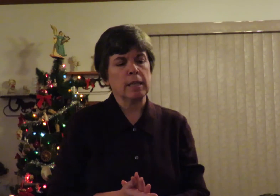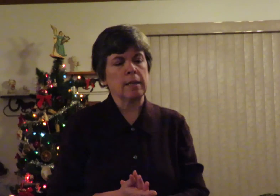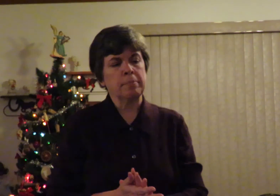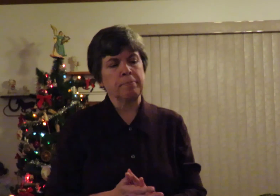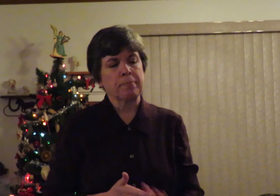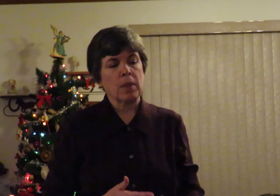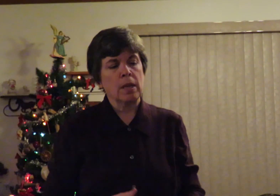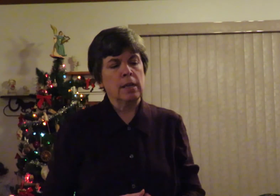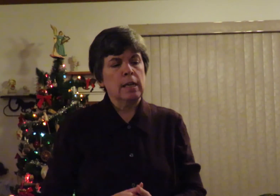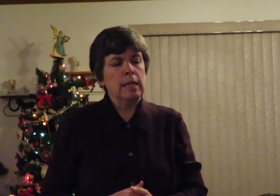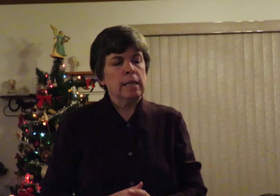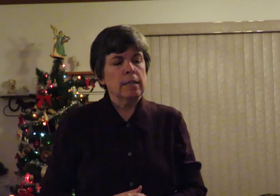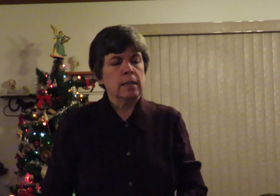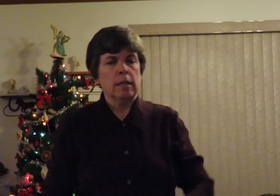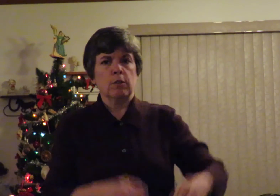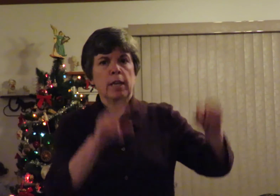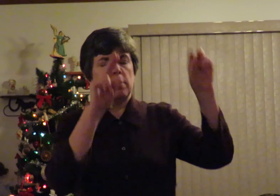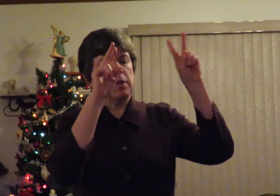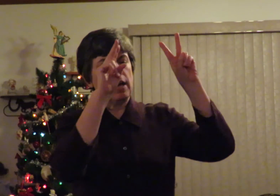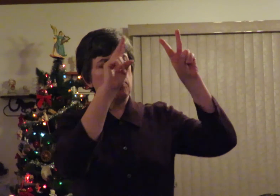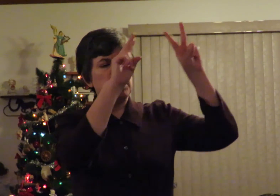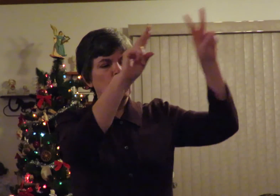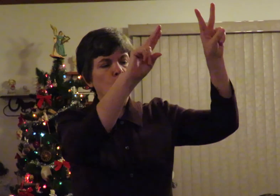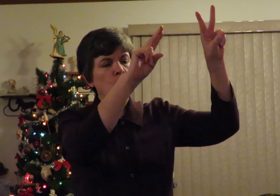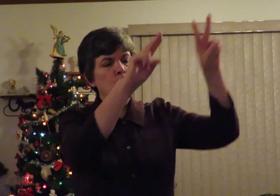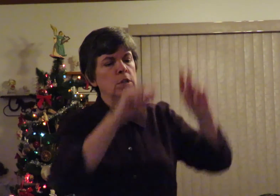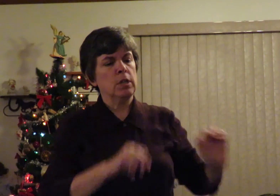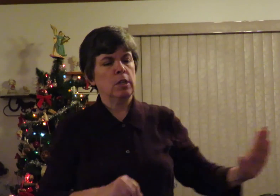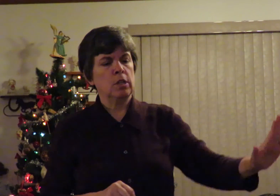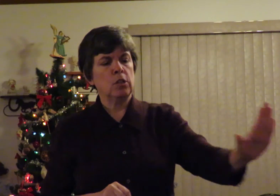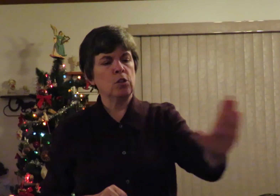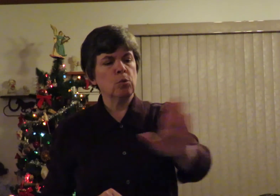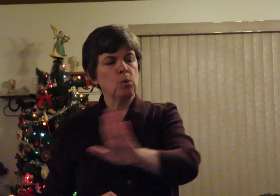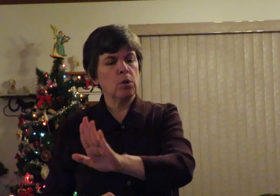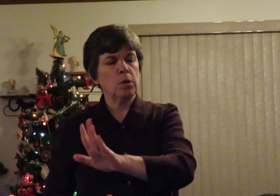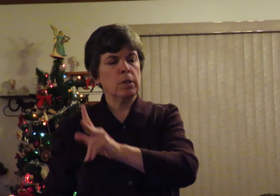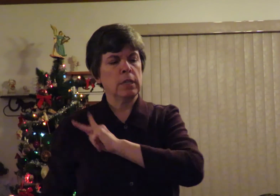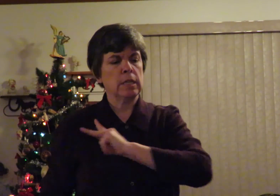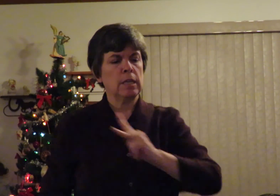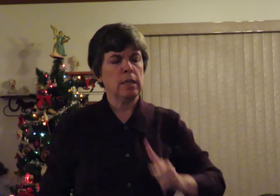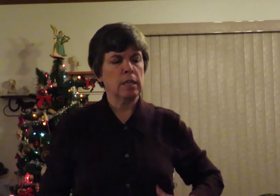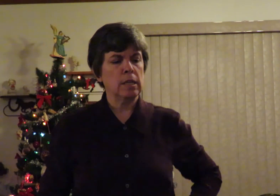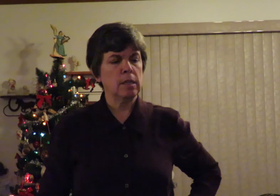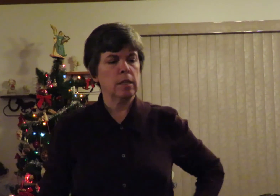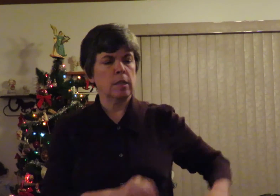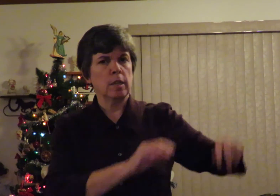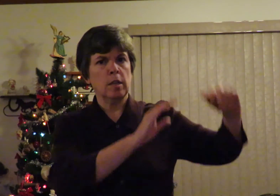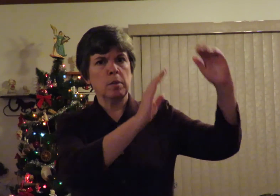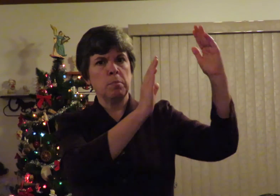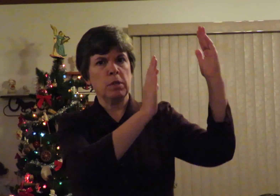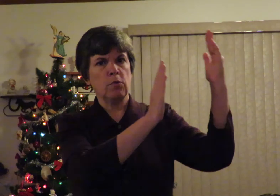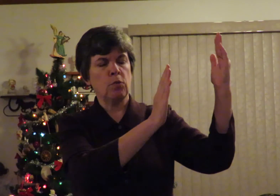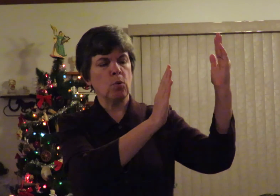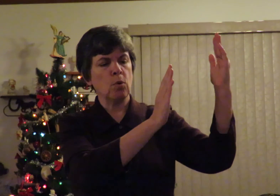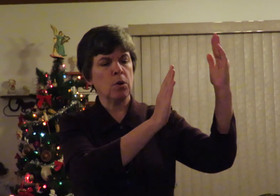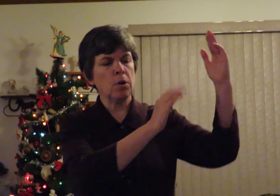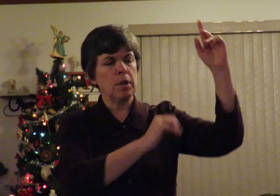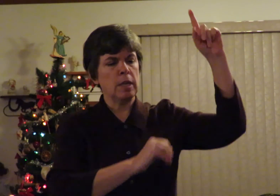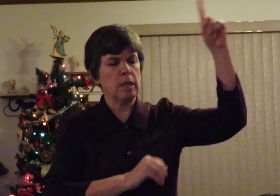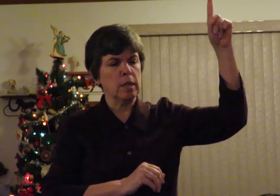that. Okay, then we have behold your king, before